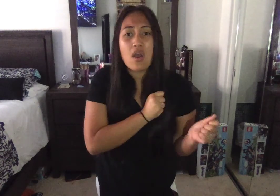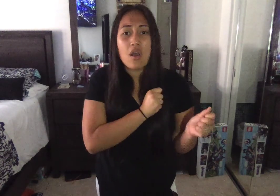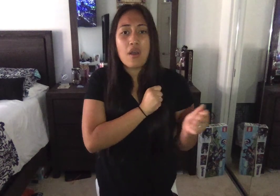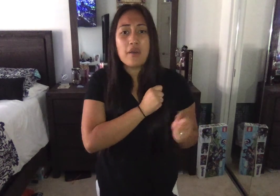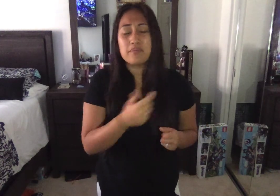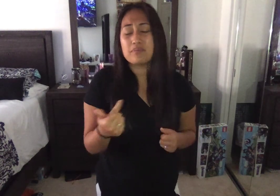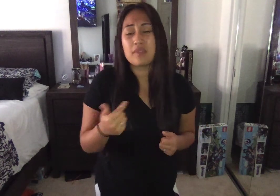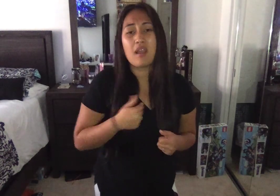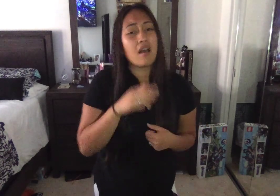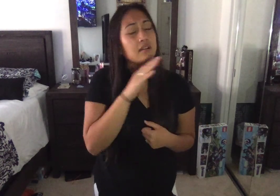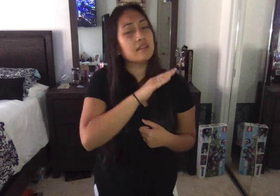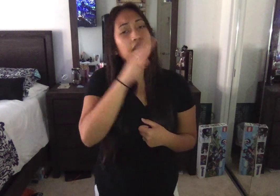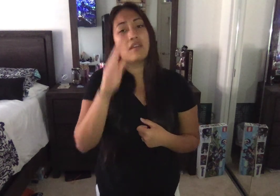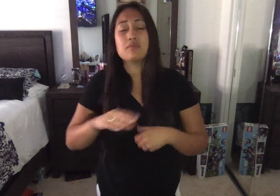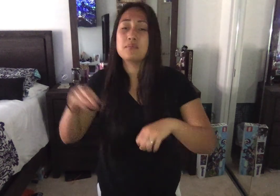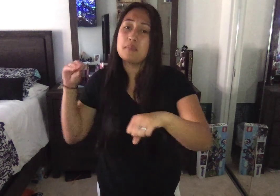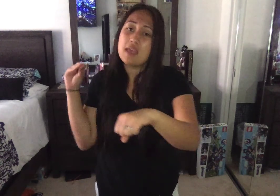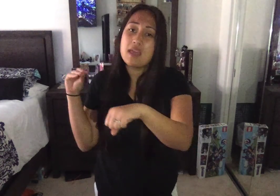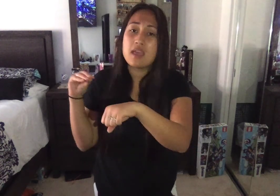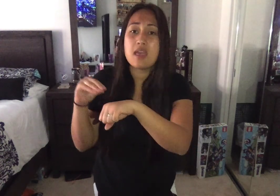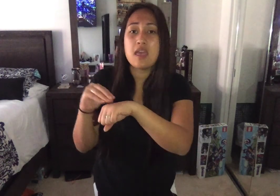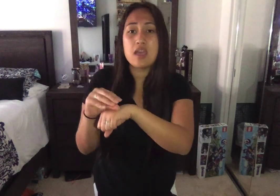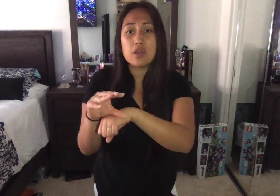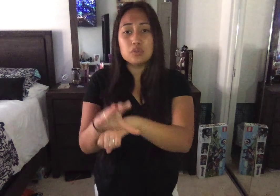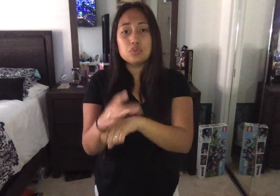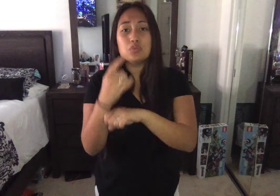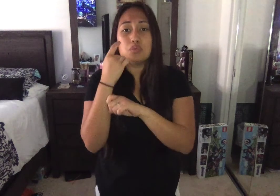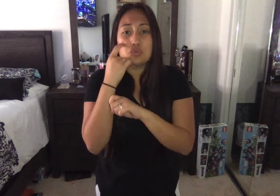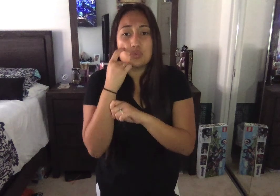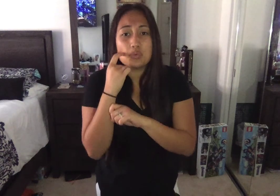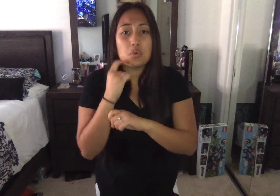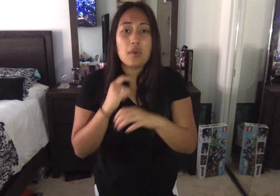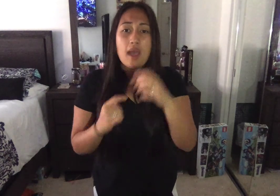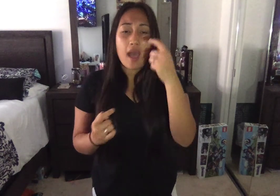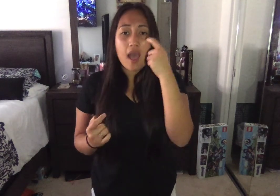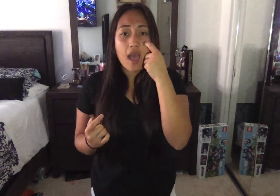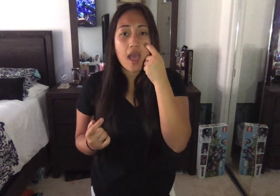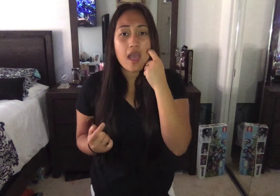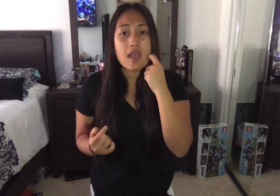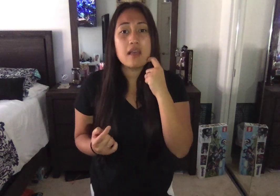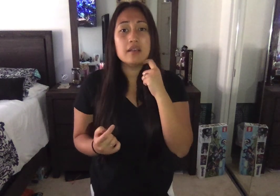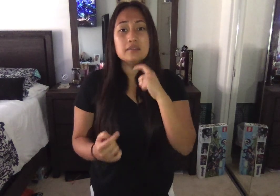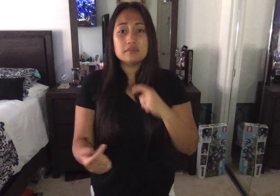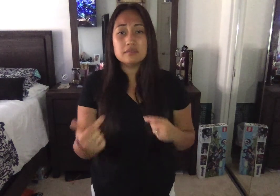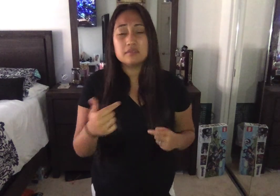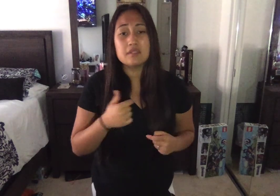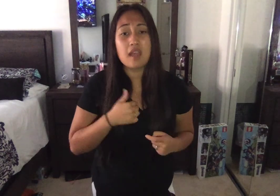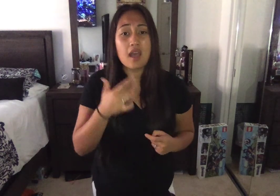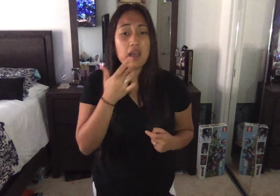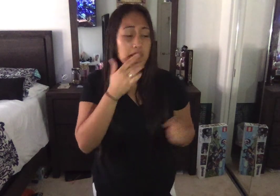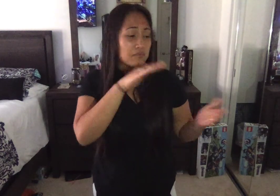I'll never make you cry I'd rather die